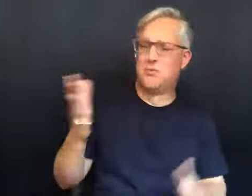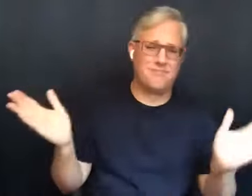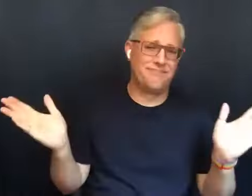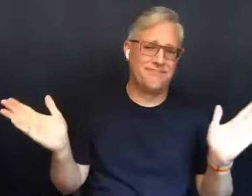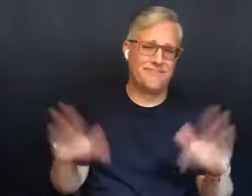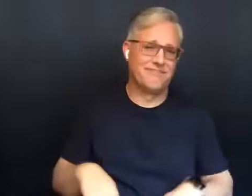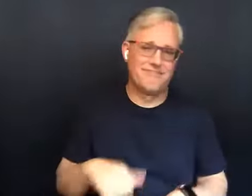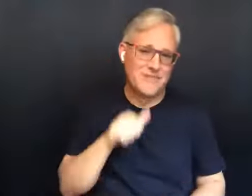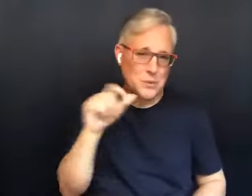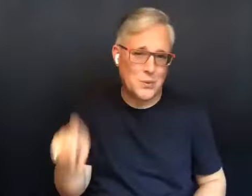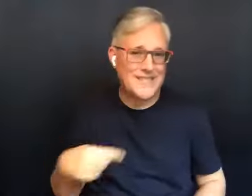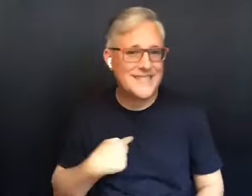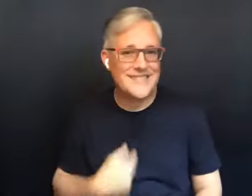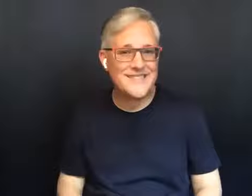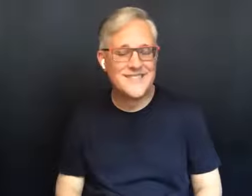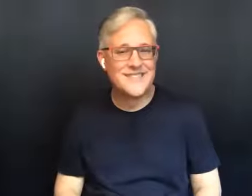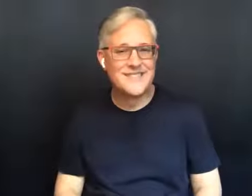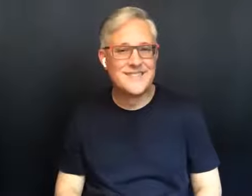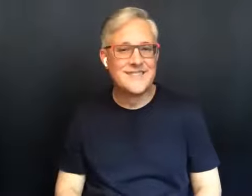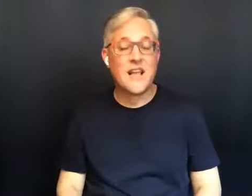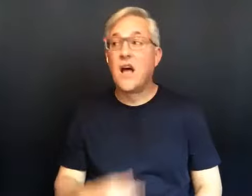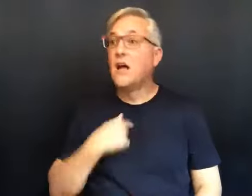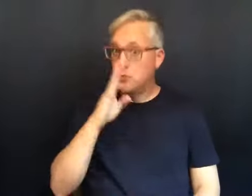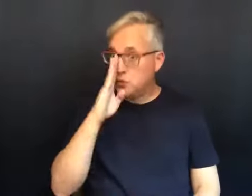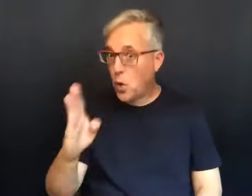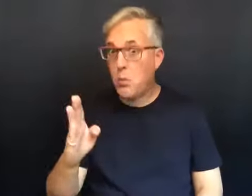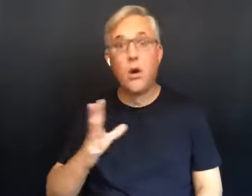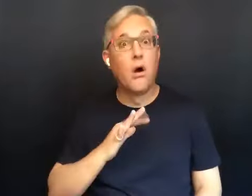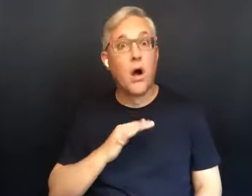I don't need to be famous for having years of sobriety.